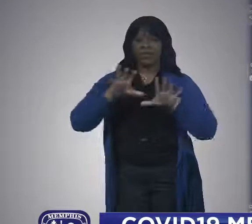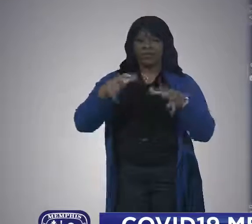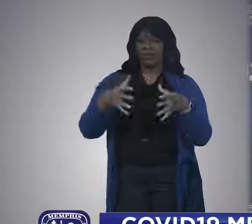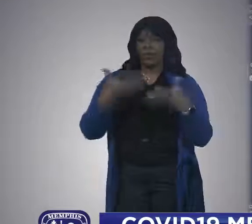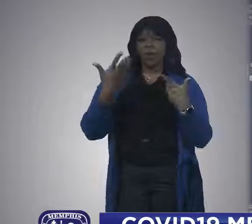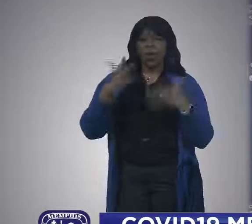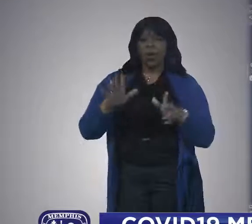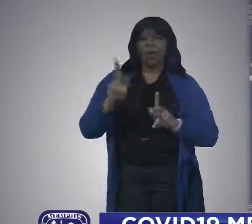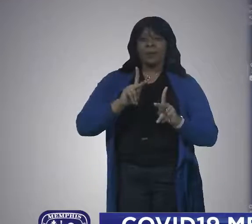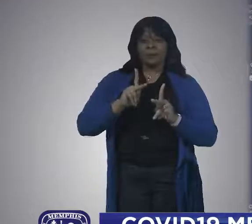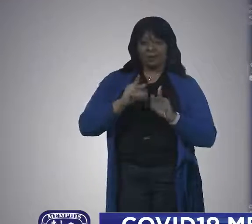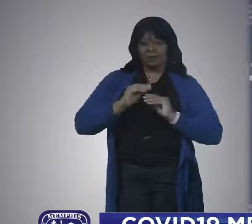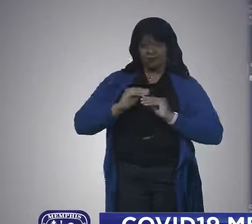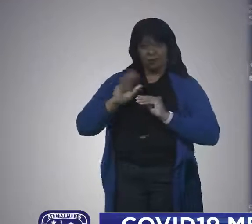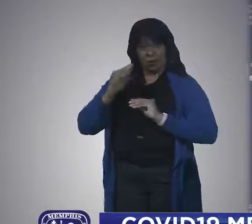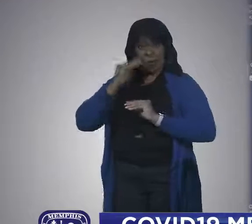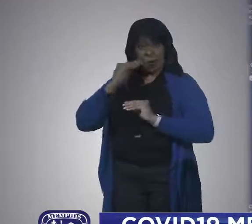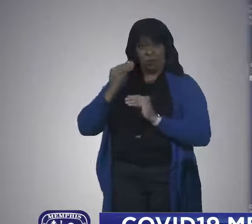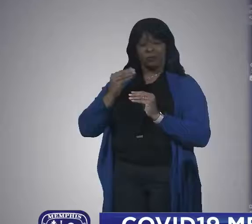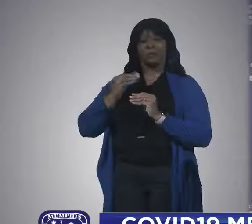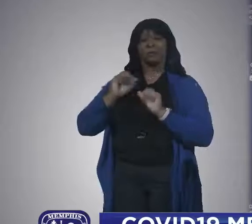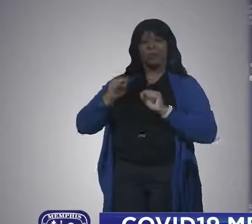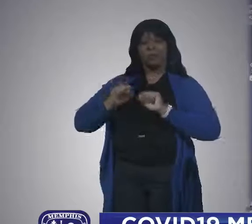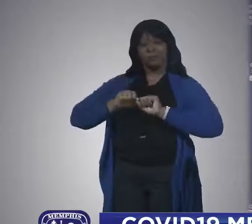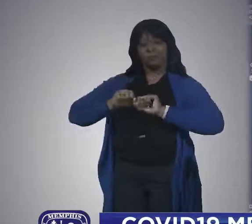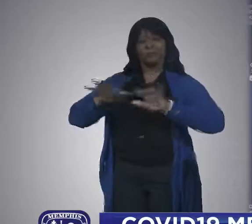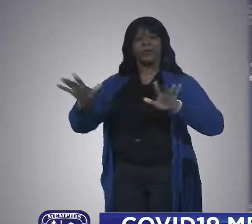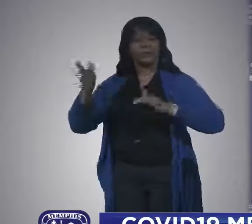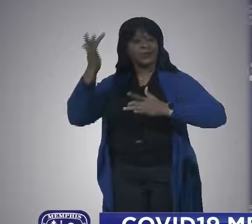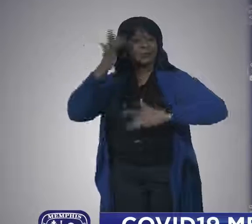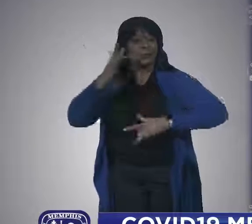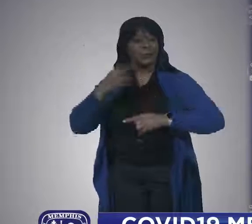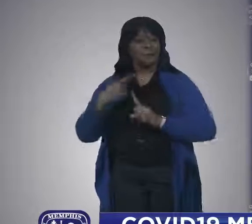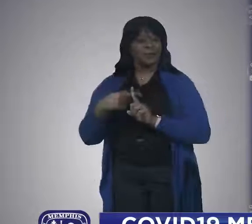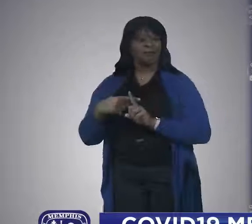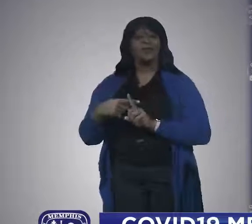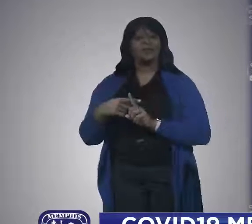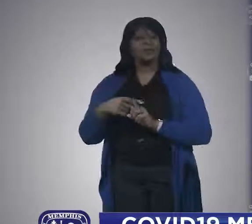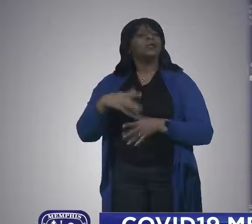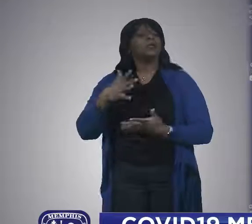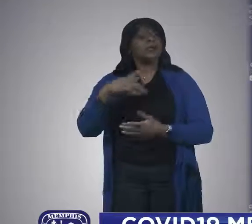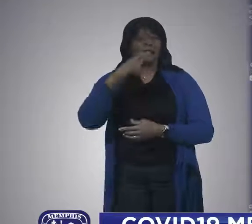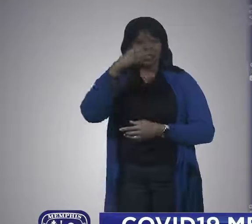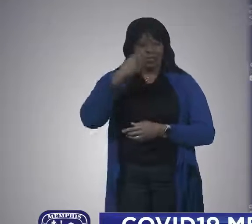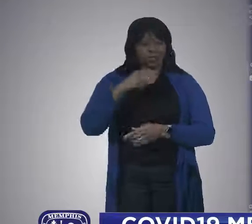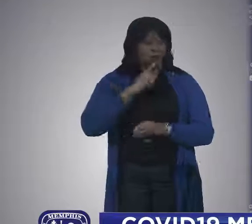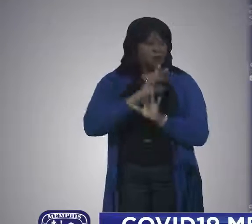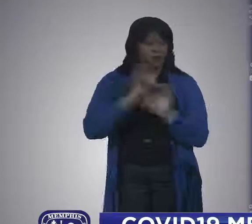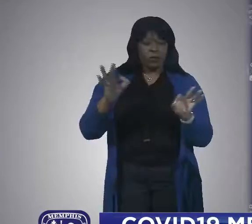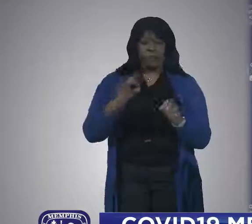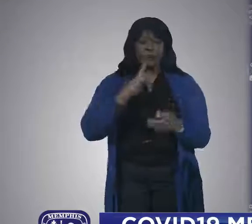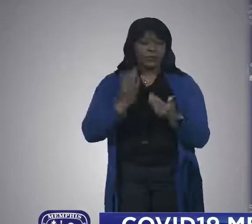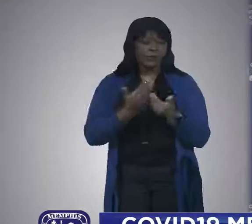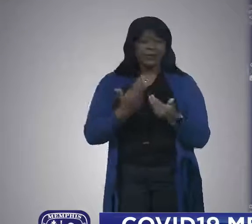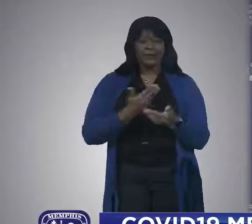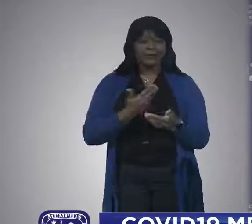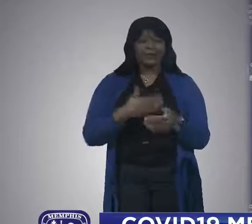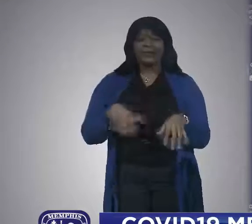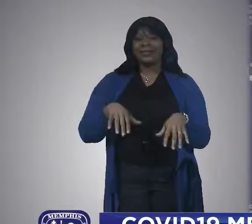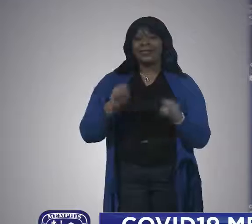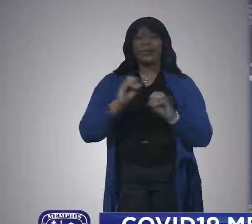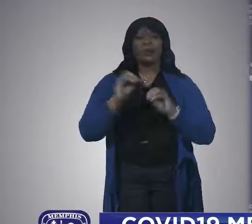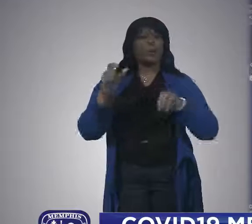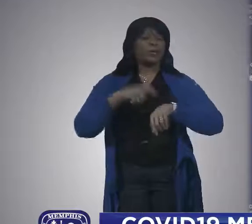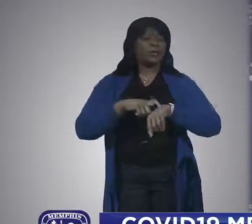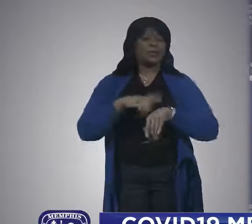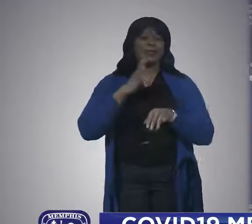want to bring people into your home who potentially are positive. So go get tested. It's free, it's easy, and it doesn't take hardly any